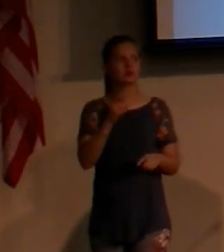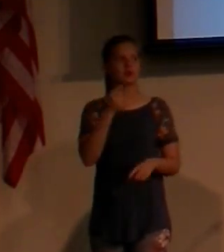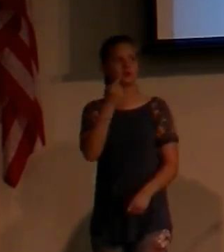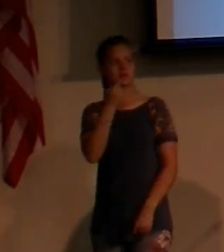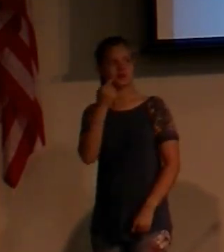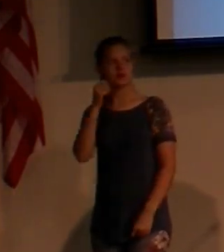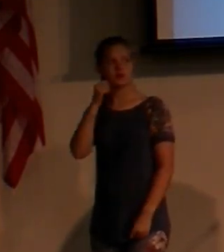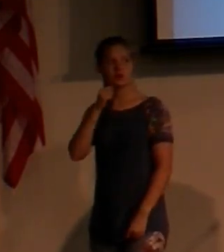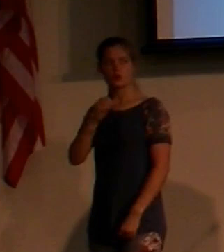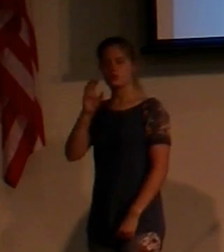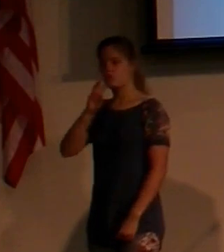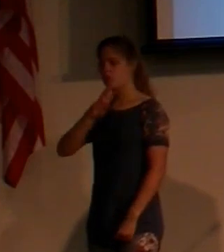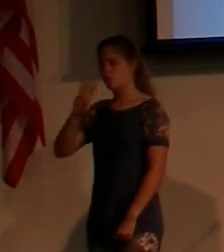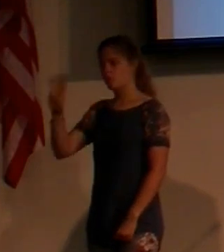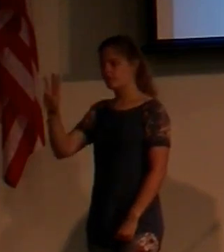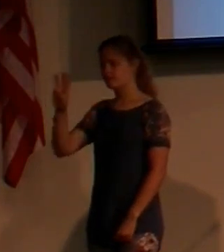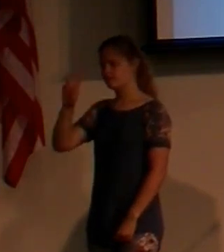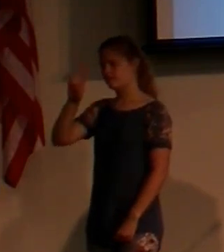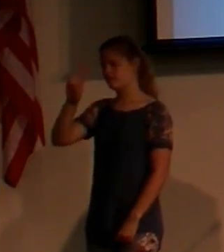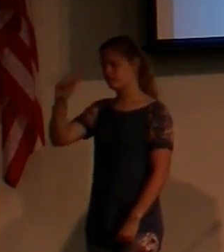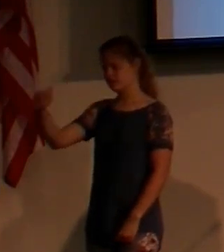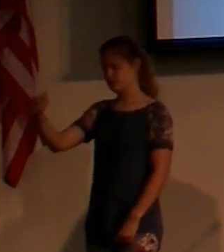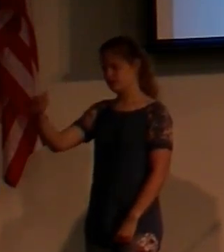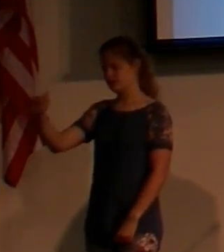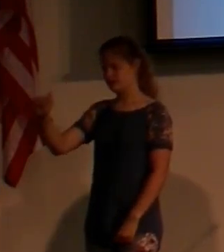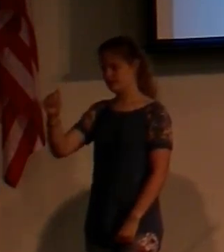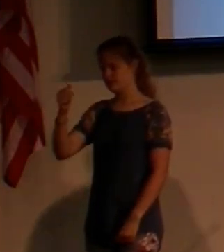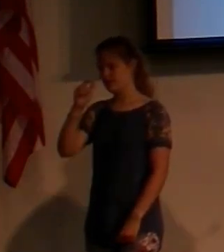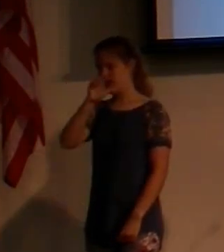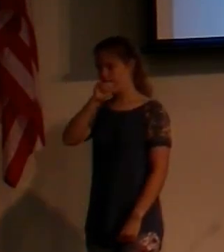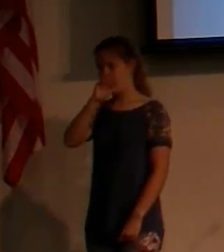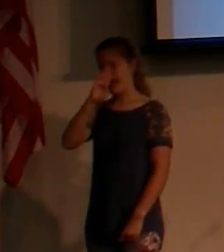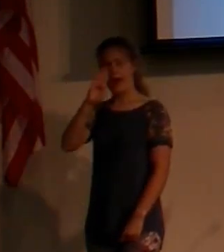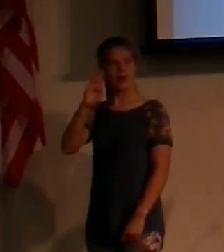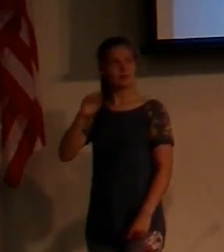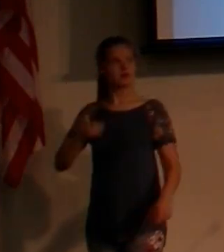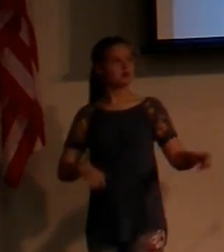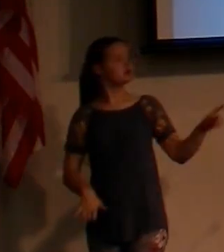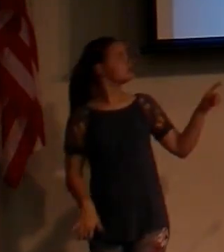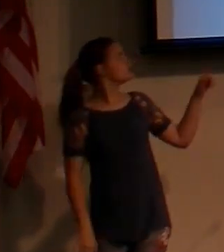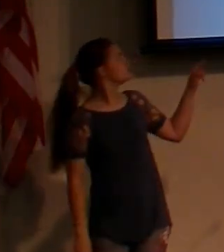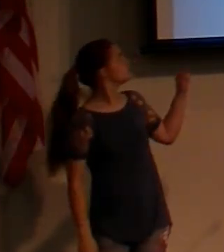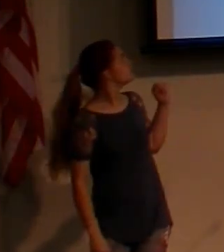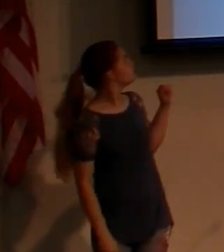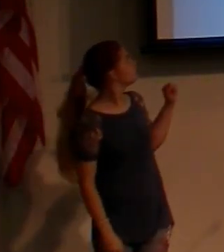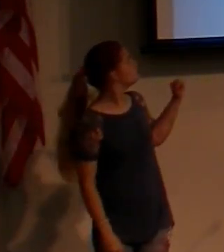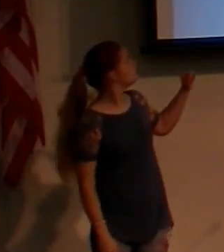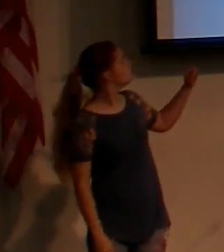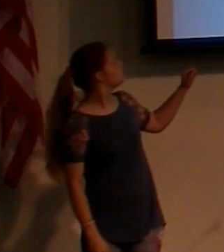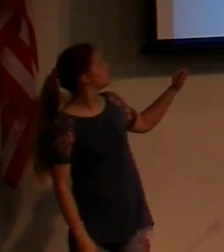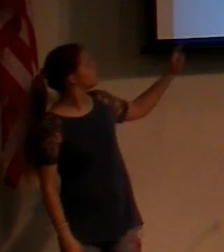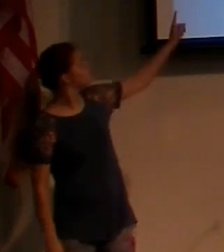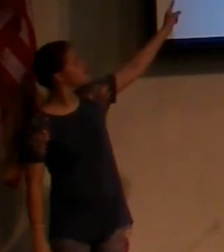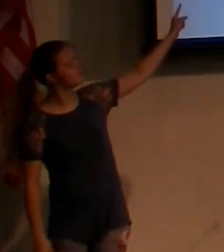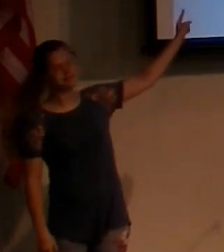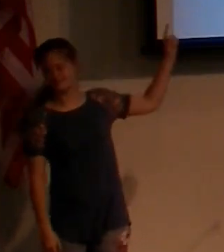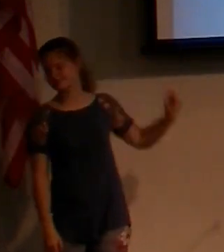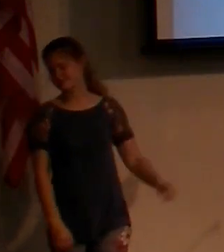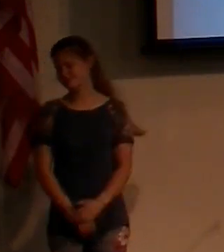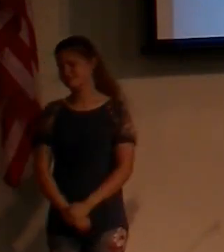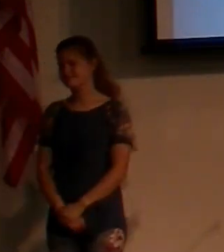from a church in West Virginia, in Bell, West Virginia. Abby is the girl right here. Let's see if this, I don't know if this works. She's right. This is Abby,